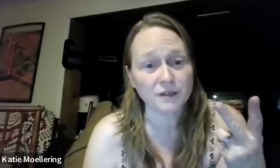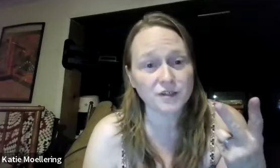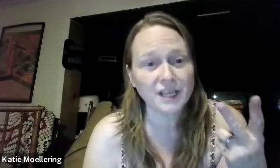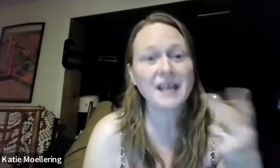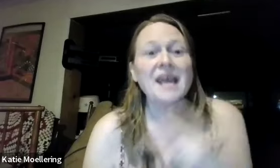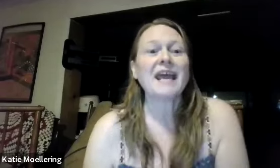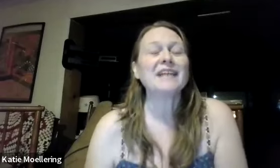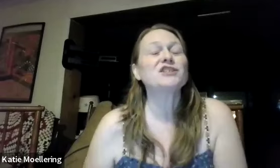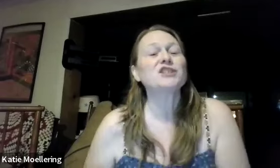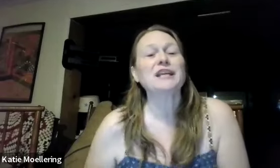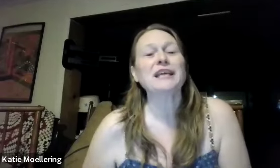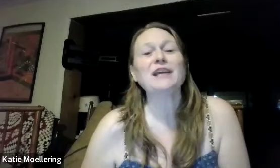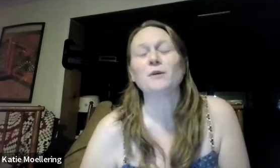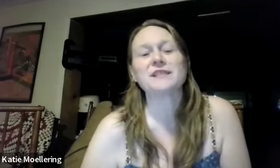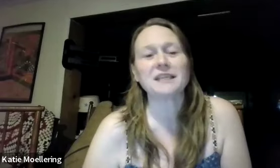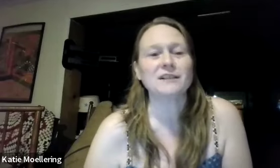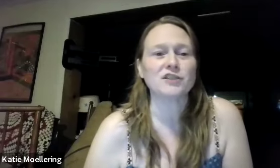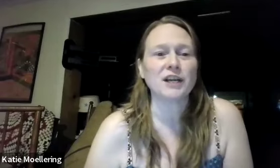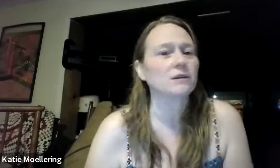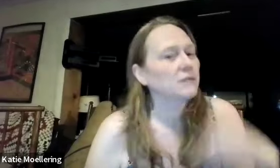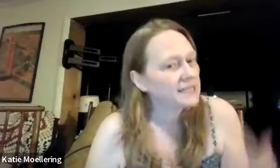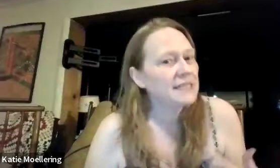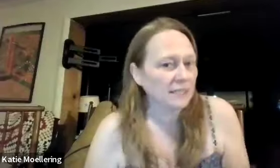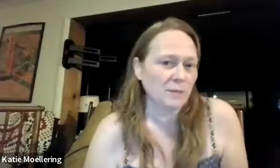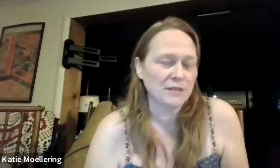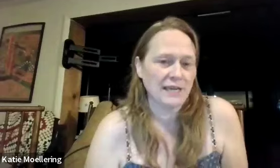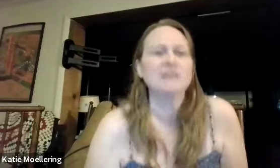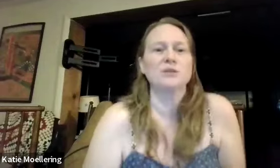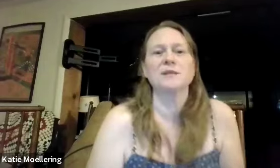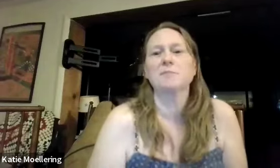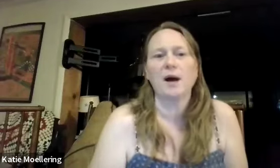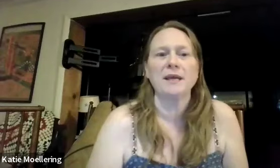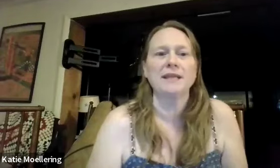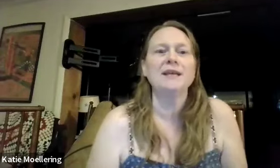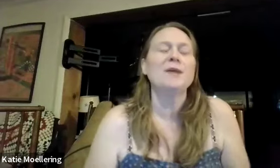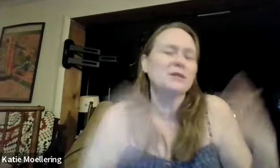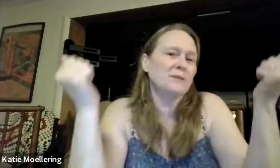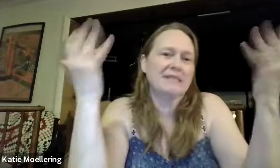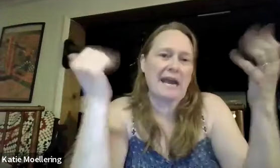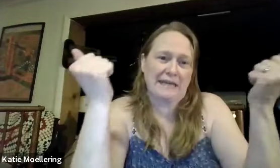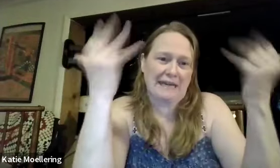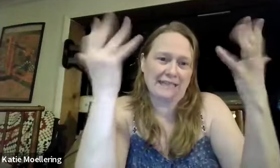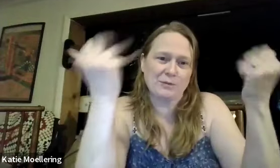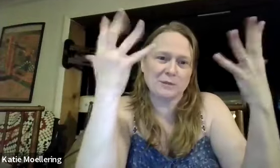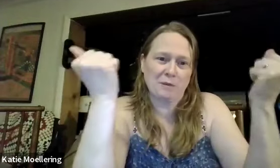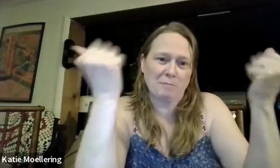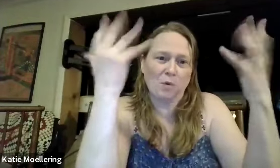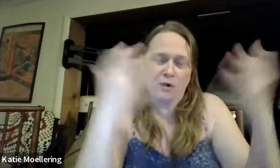brothers. And she was sitting in her chair listening to music and she was like bopping, but she was signing. She was going more